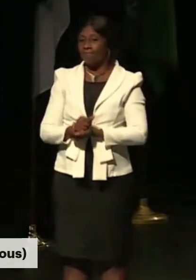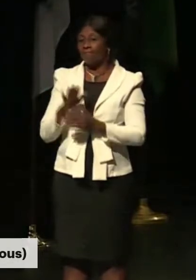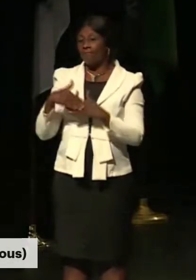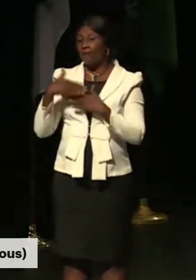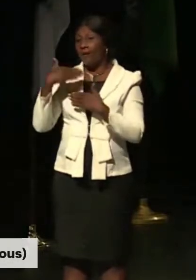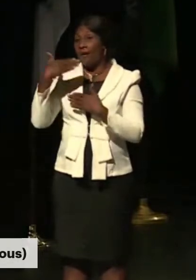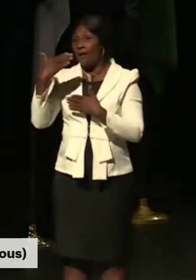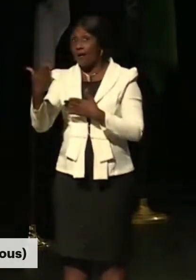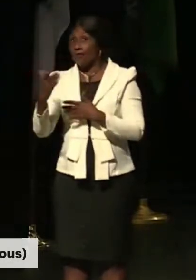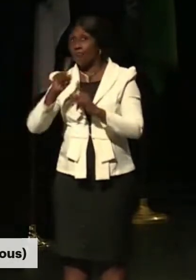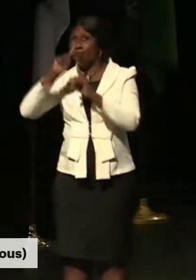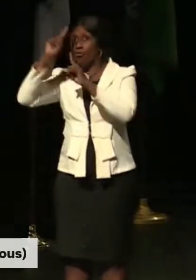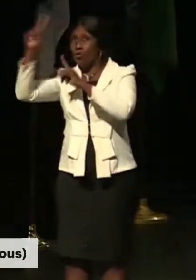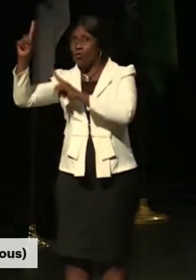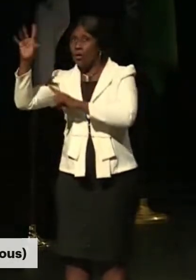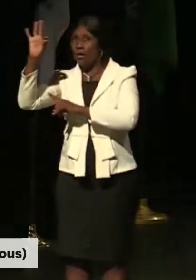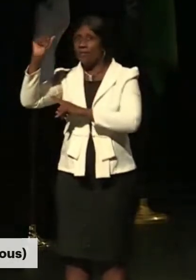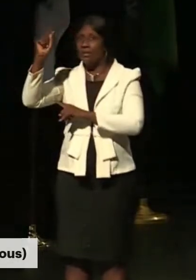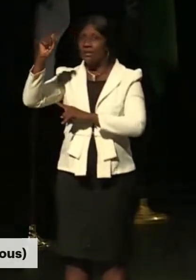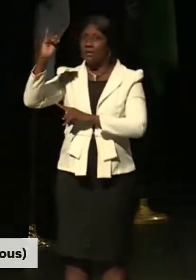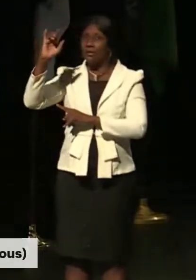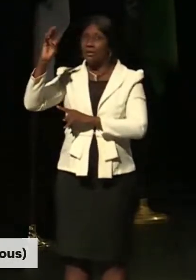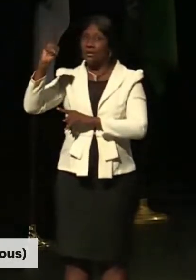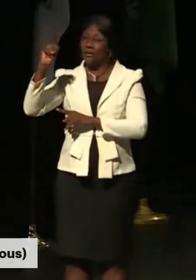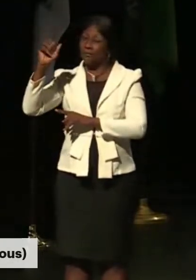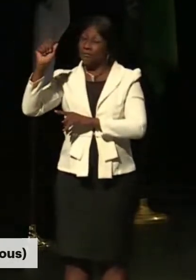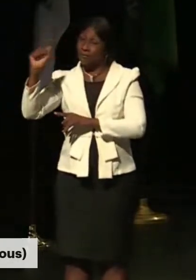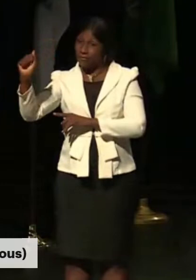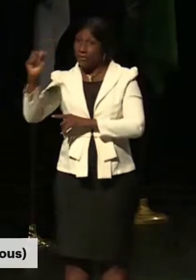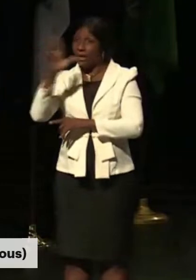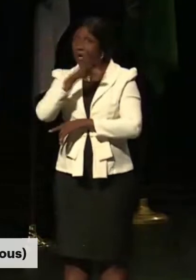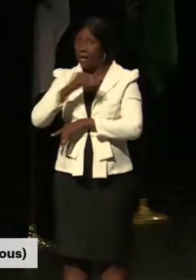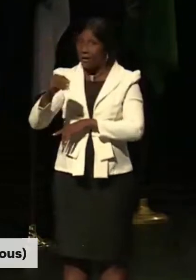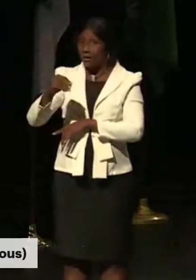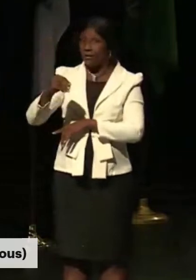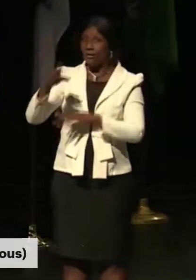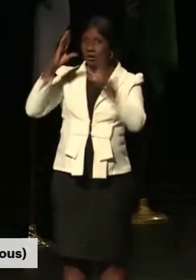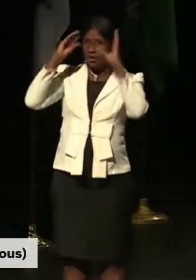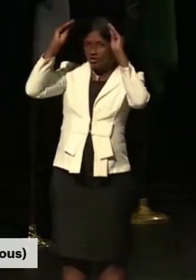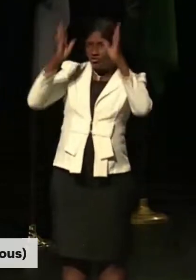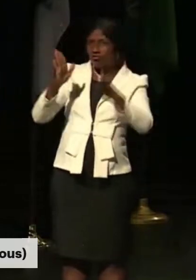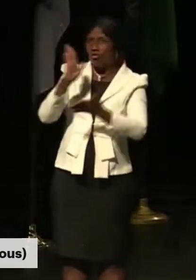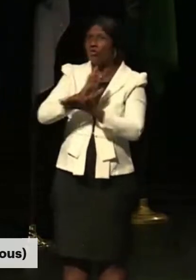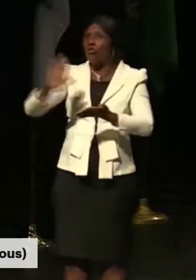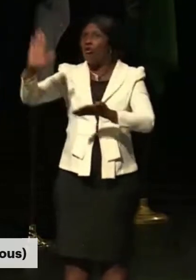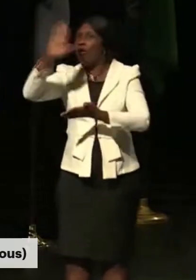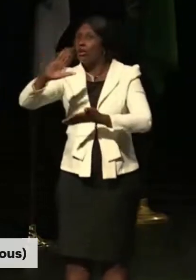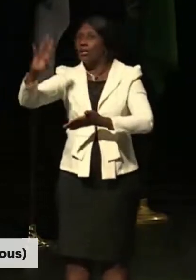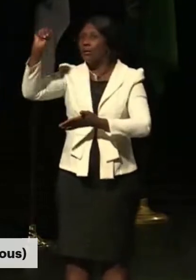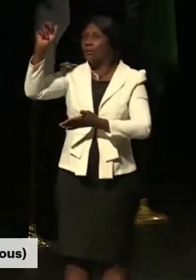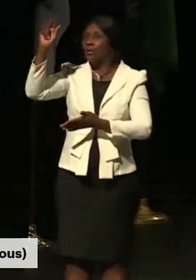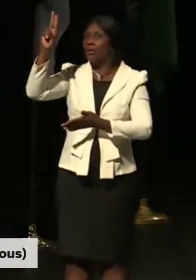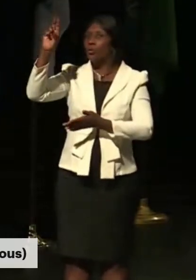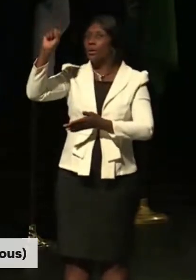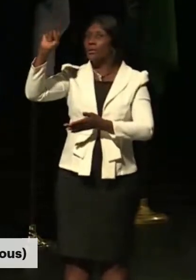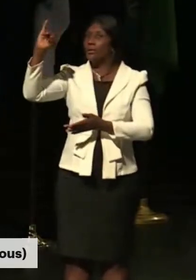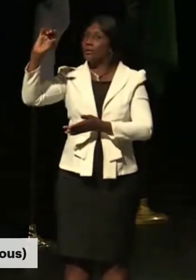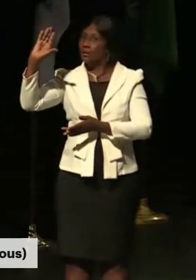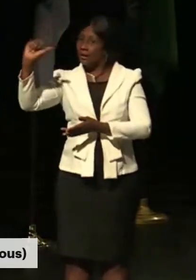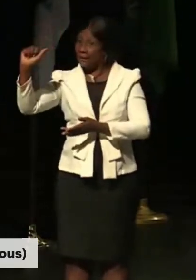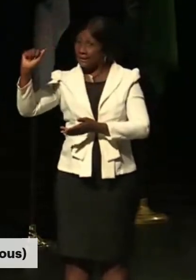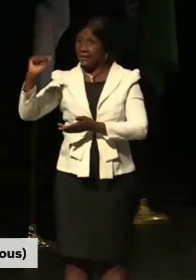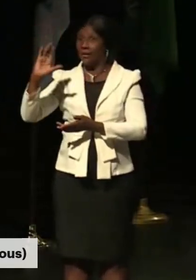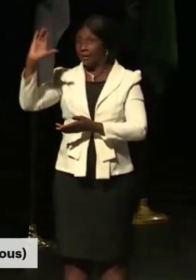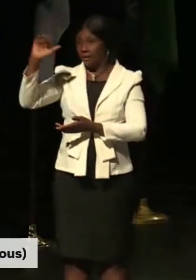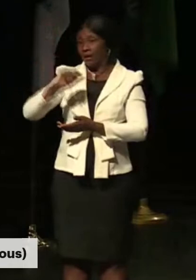After attending Fatima College and Mausiga Teachers College, where he received a diploma in education, Mr. Wheat became a member